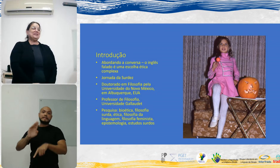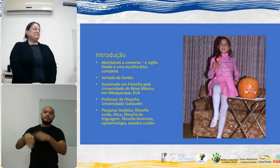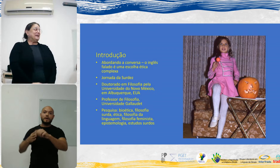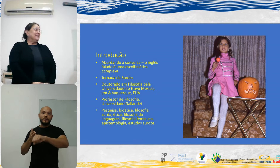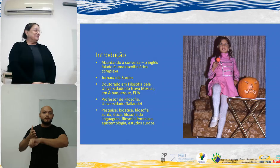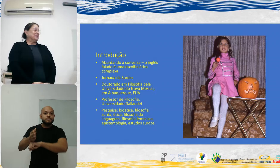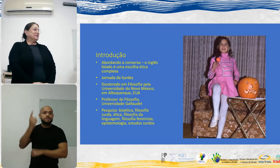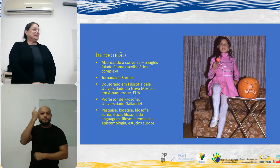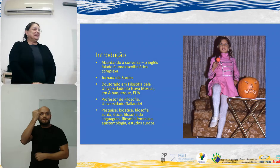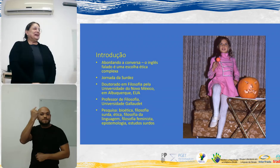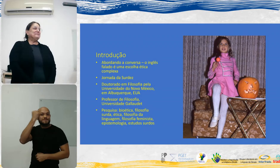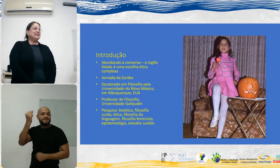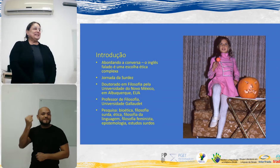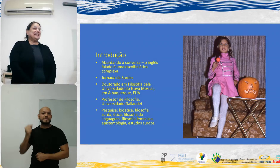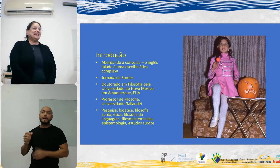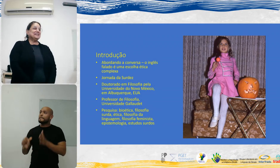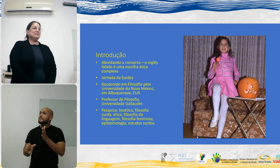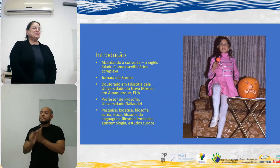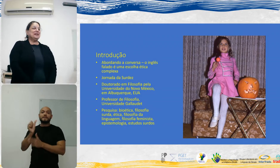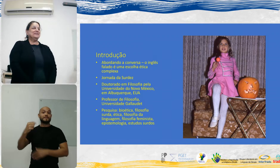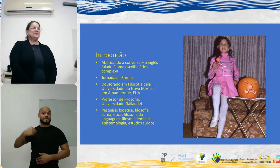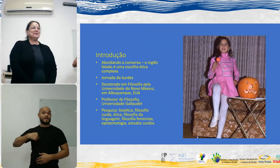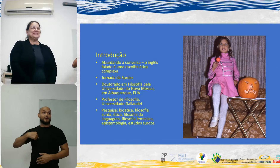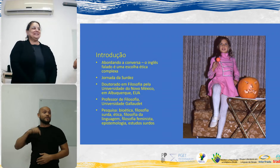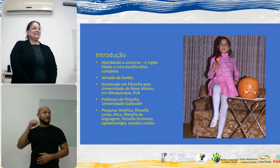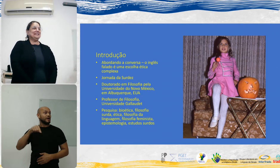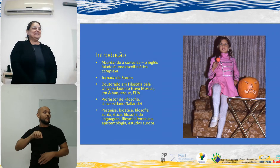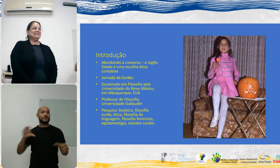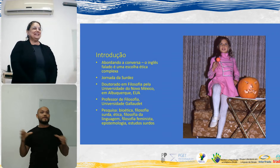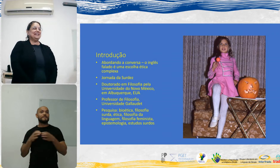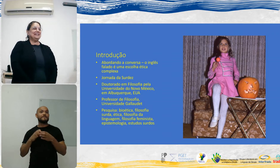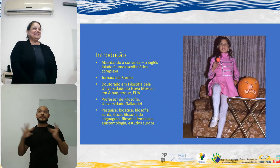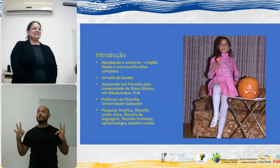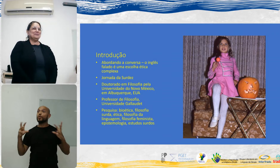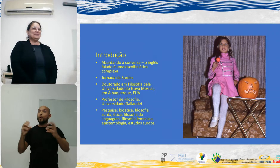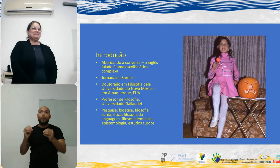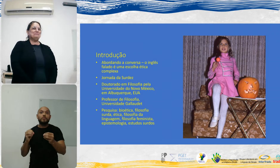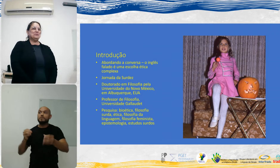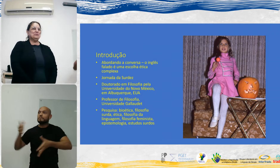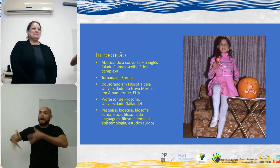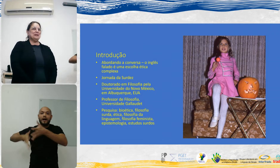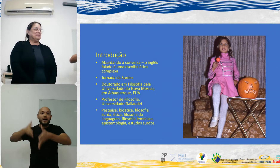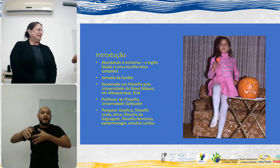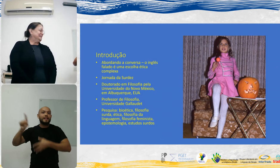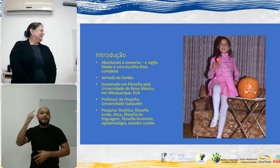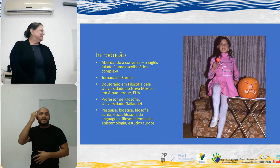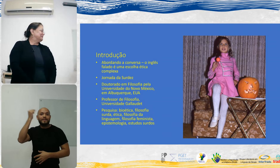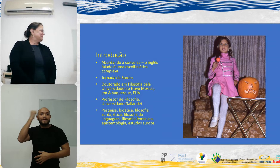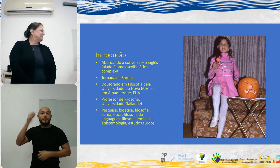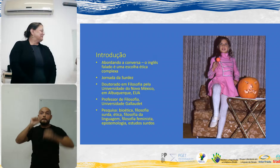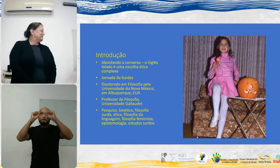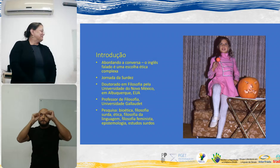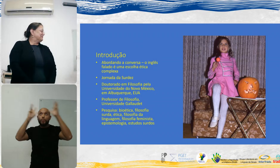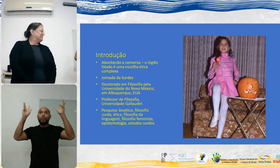First time ever, I'm in a classroom where everyone signs, and it sort of blew my mind.